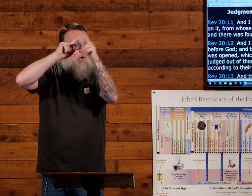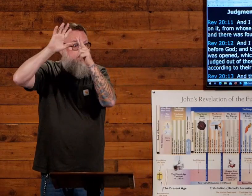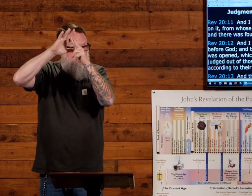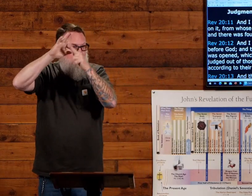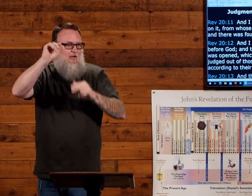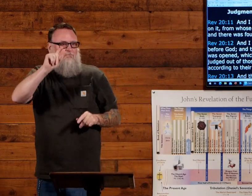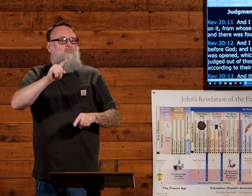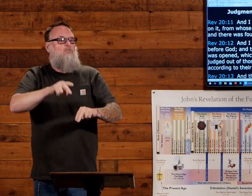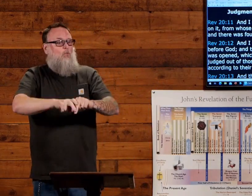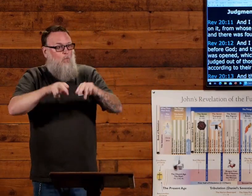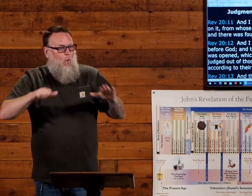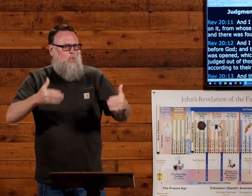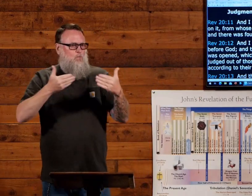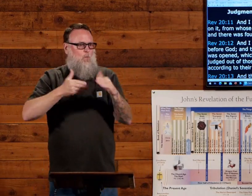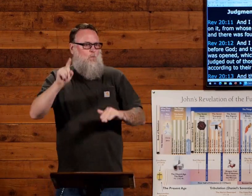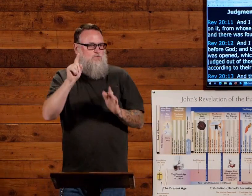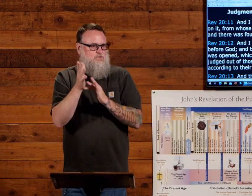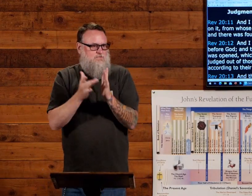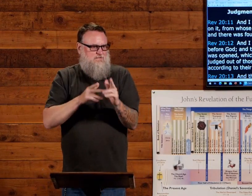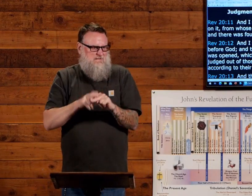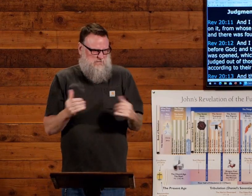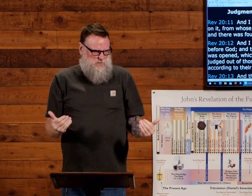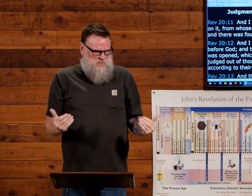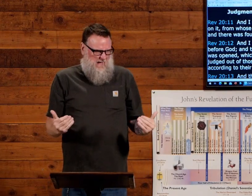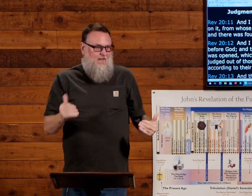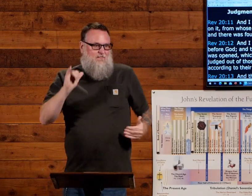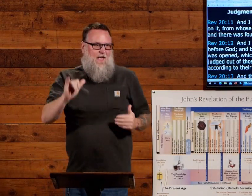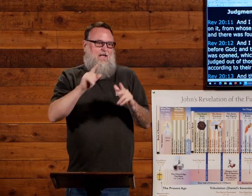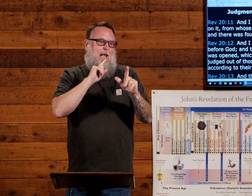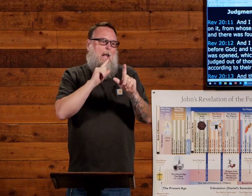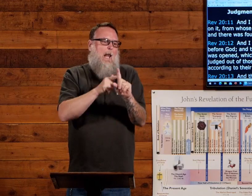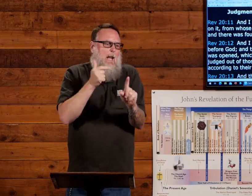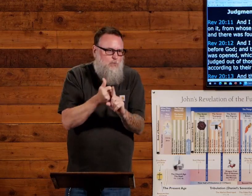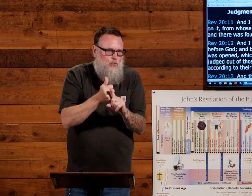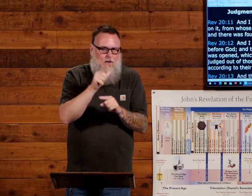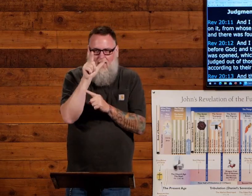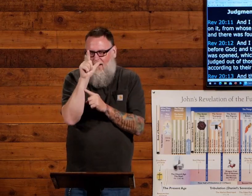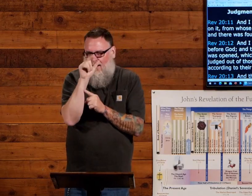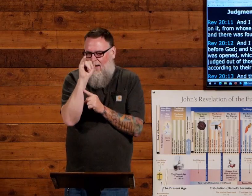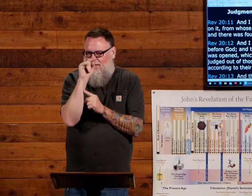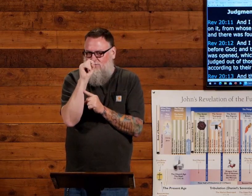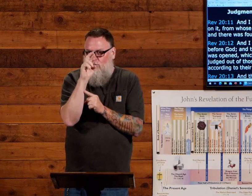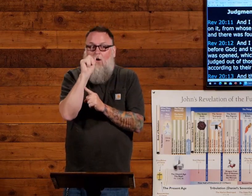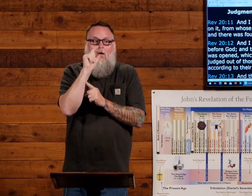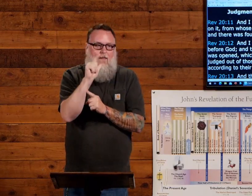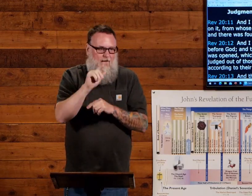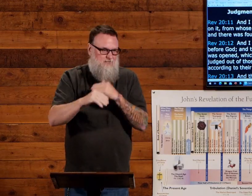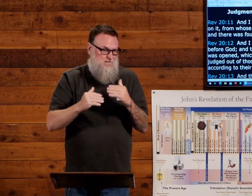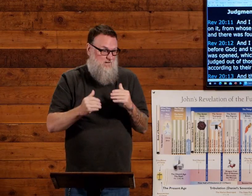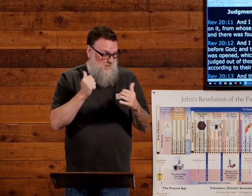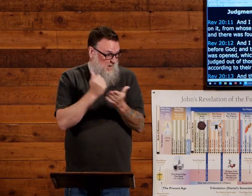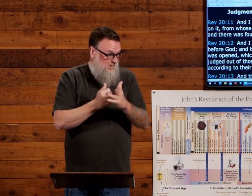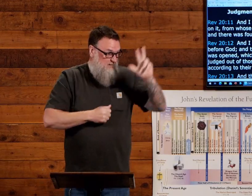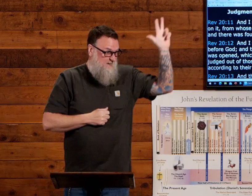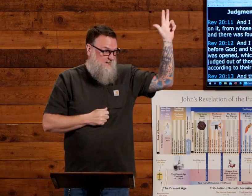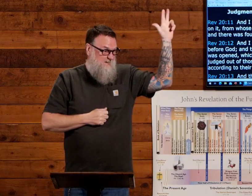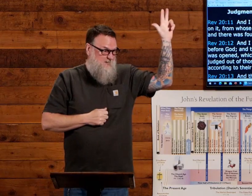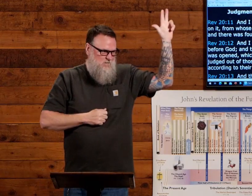Secondly, the stars, sun, moon, and the third is where Christ is on the throne.